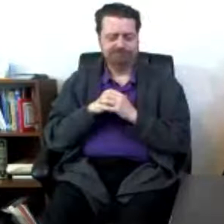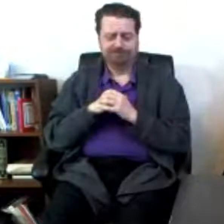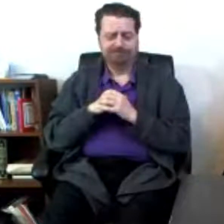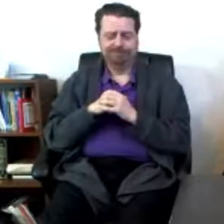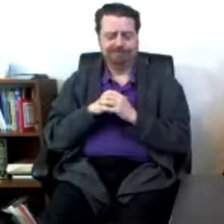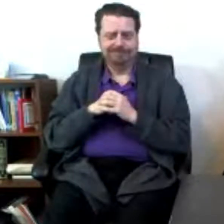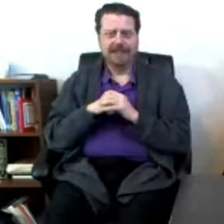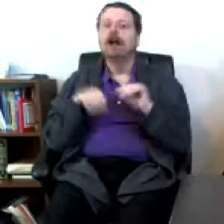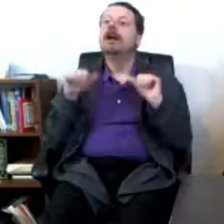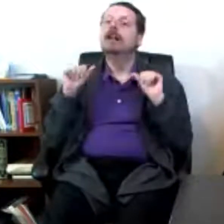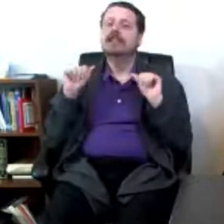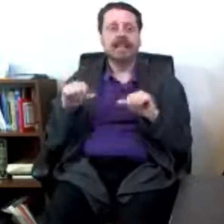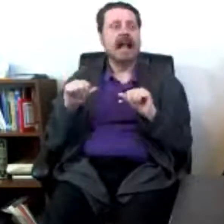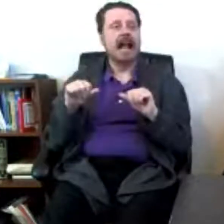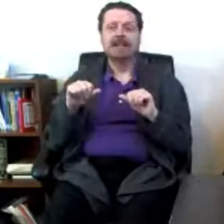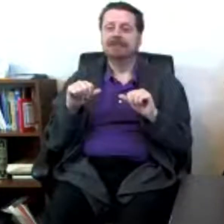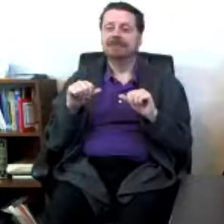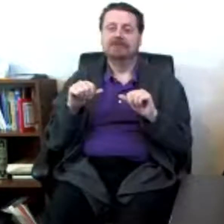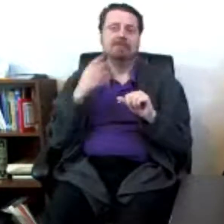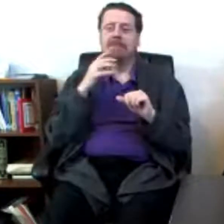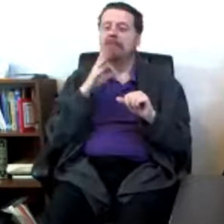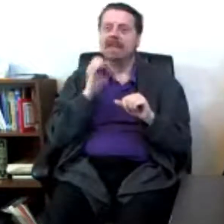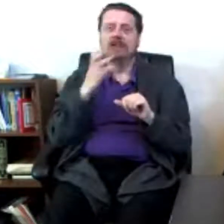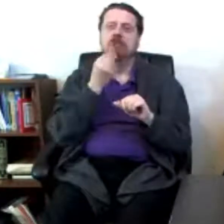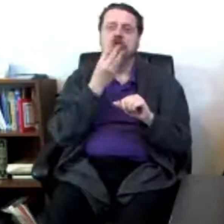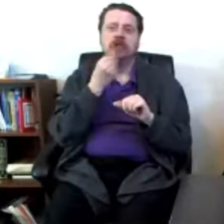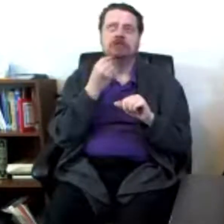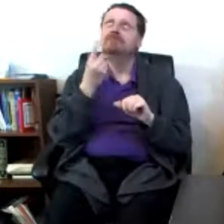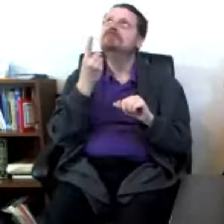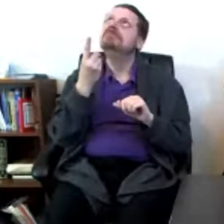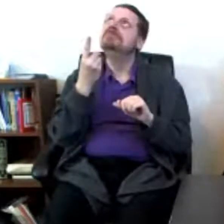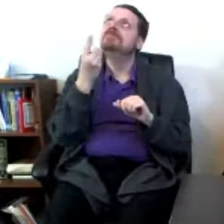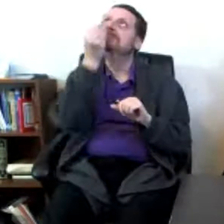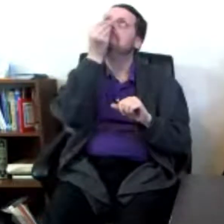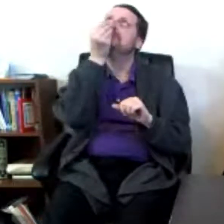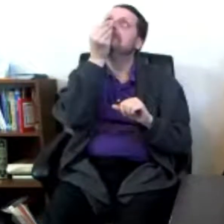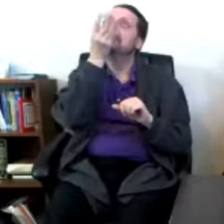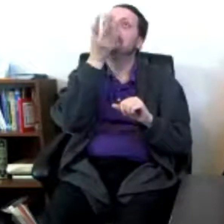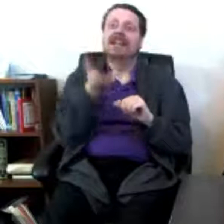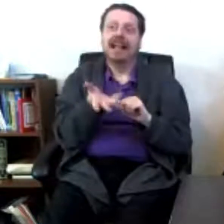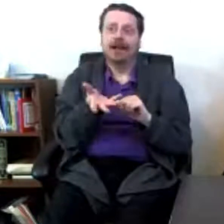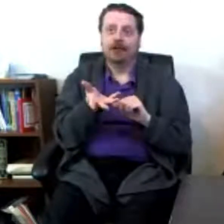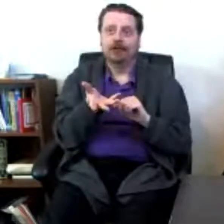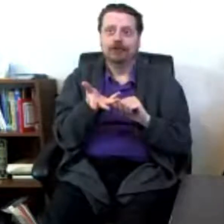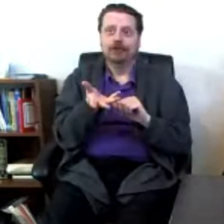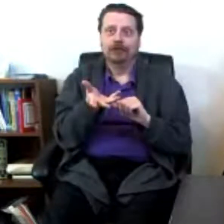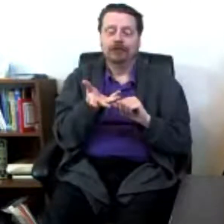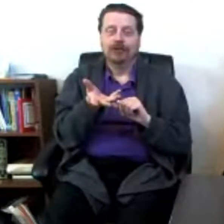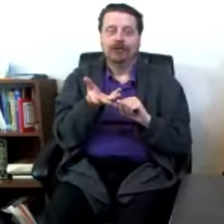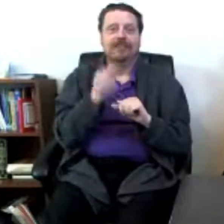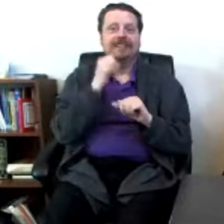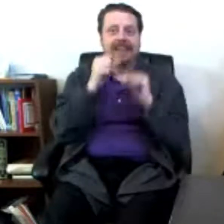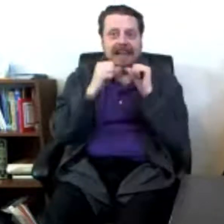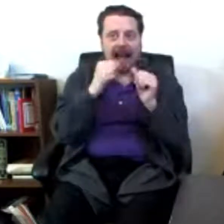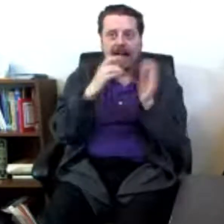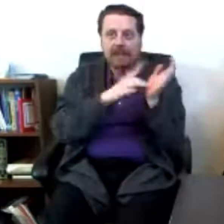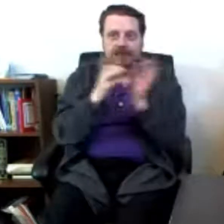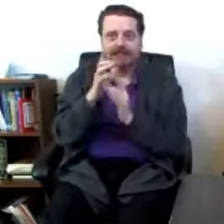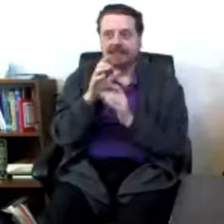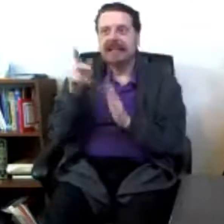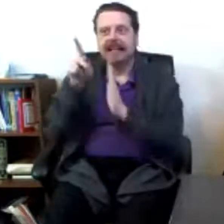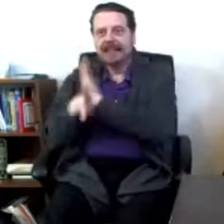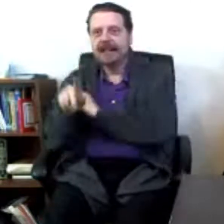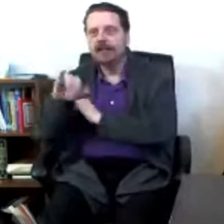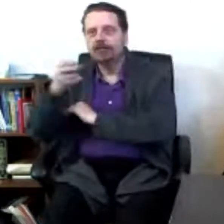They can be as much Jewish as they want, but denying Jesus, killing Zechariah, killing John the